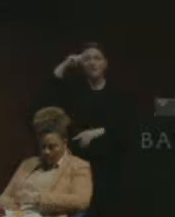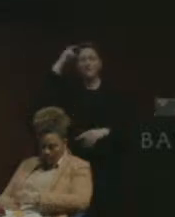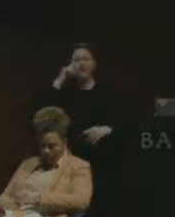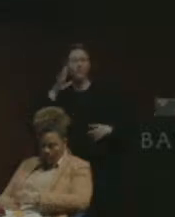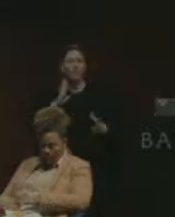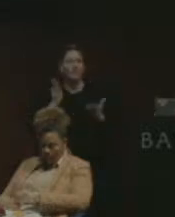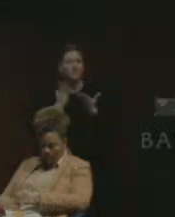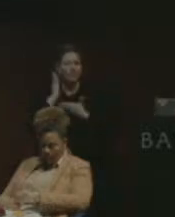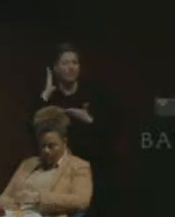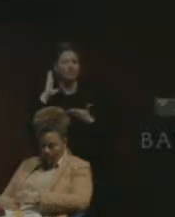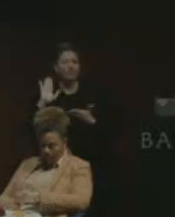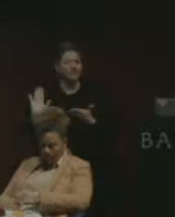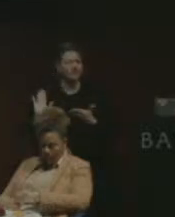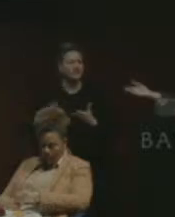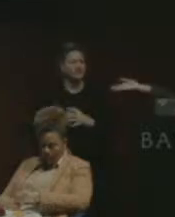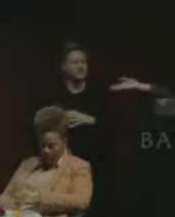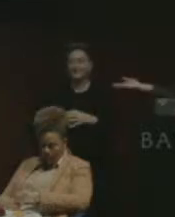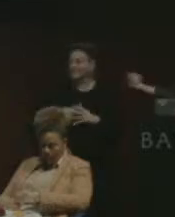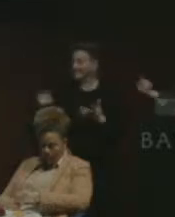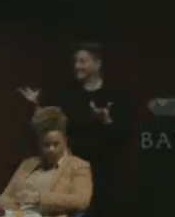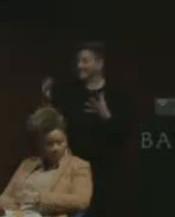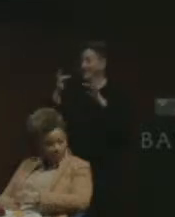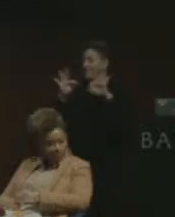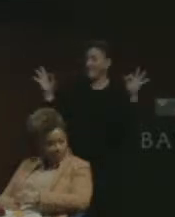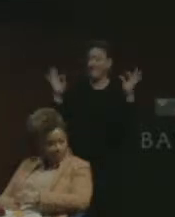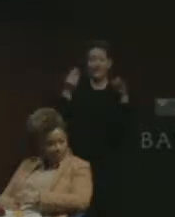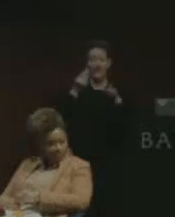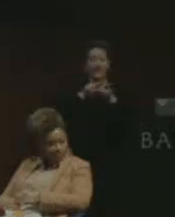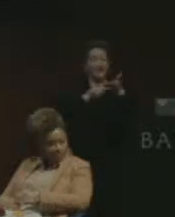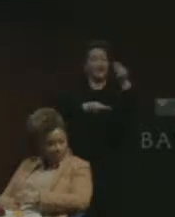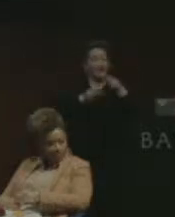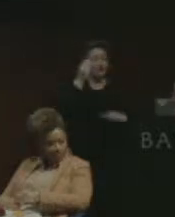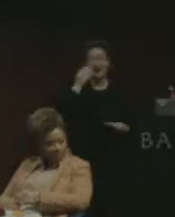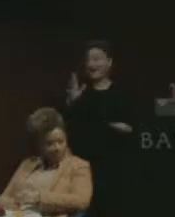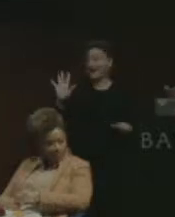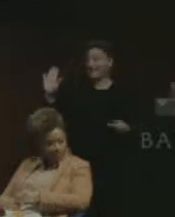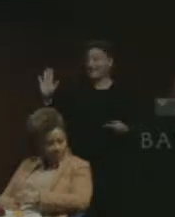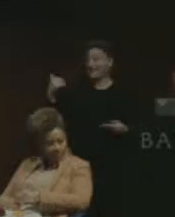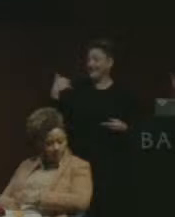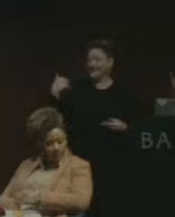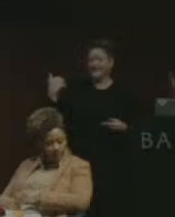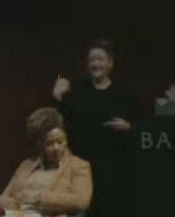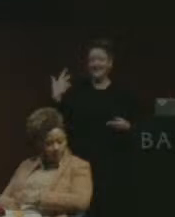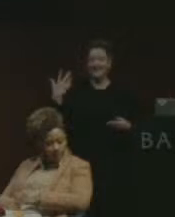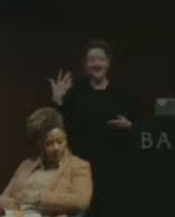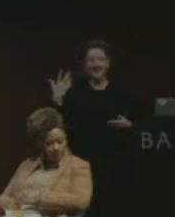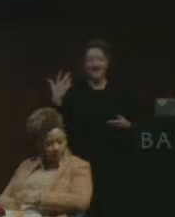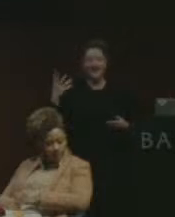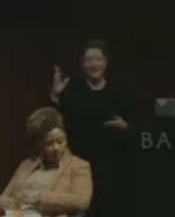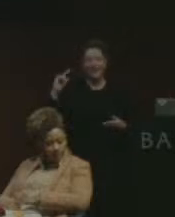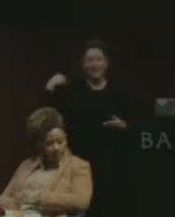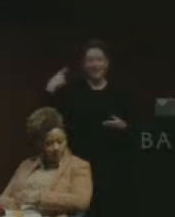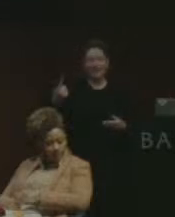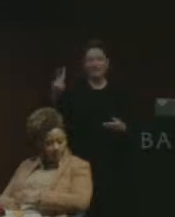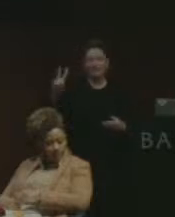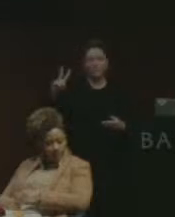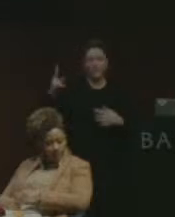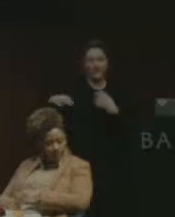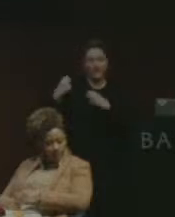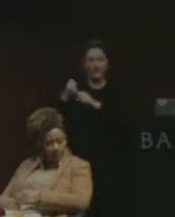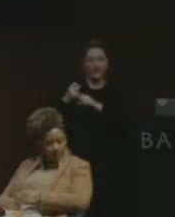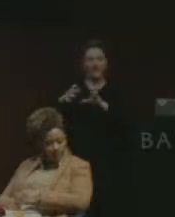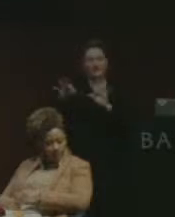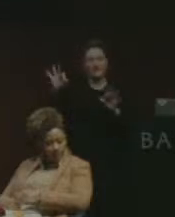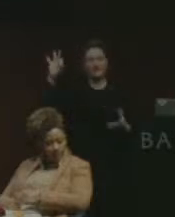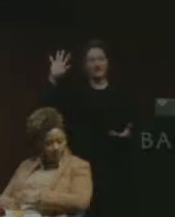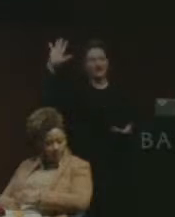rights. Interestingly, talking about free trade, Juan Somavia said in his last era, his last 2 years happened to be this moment. He